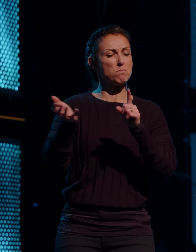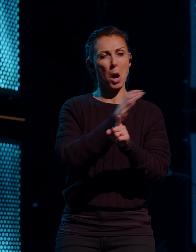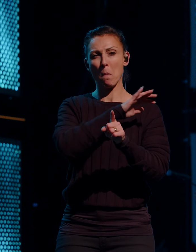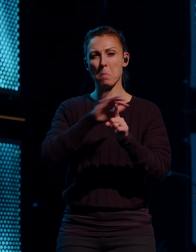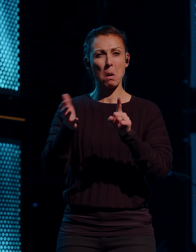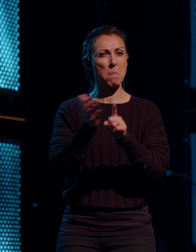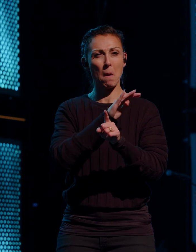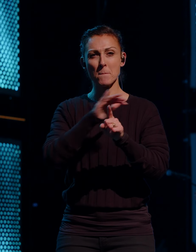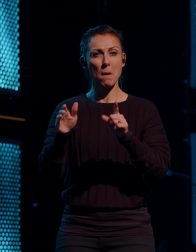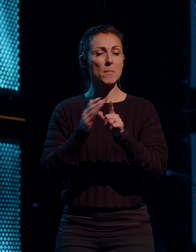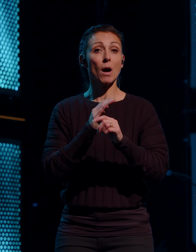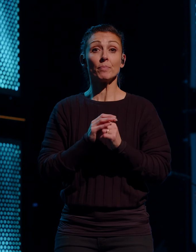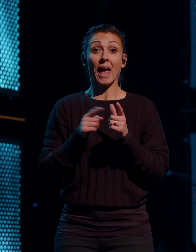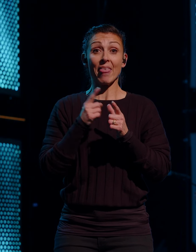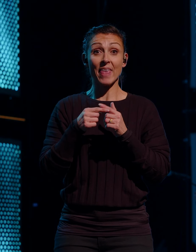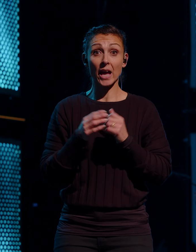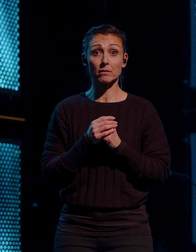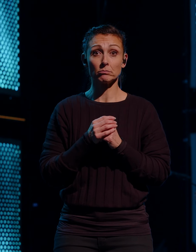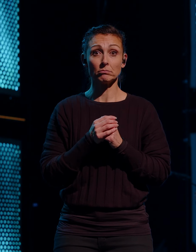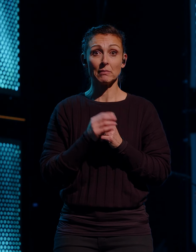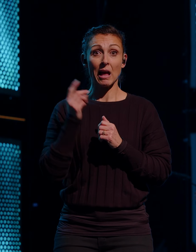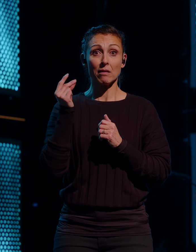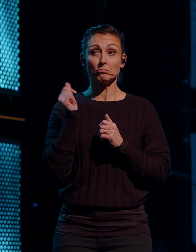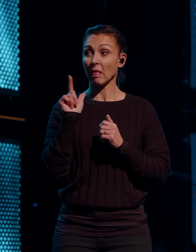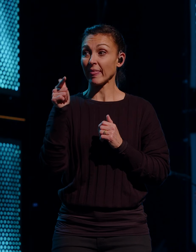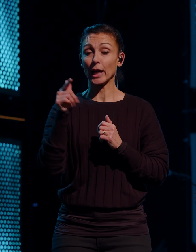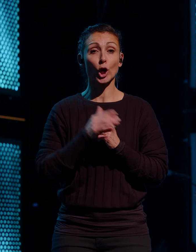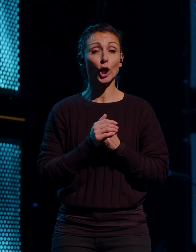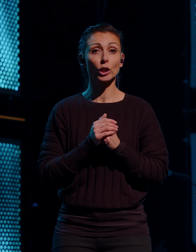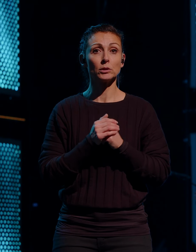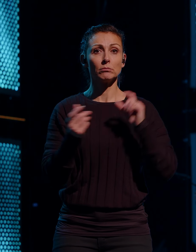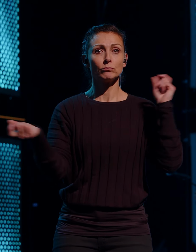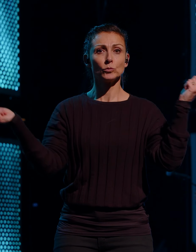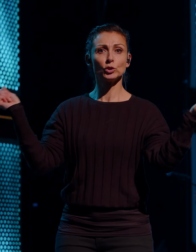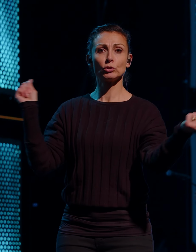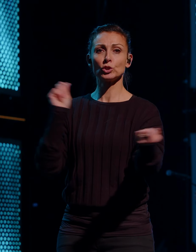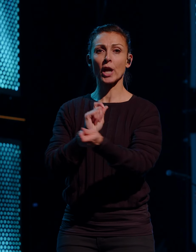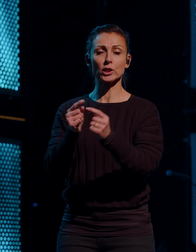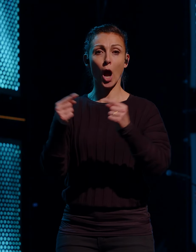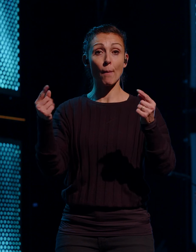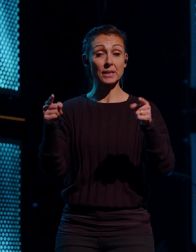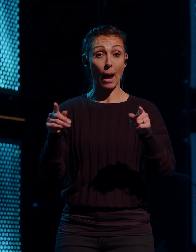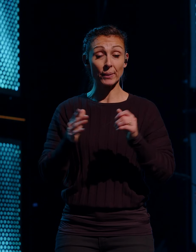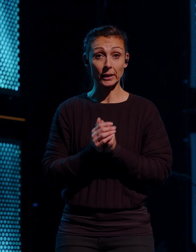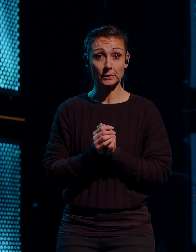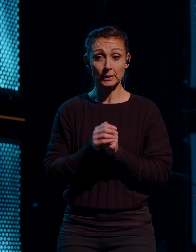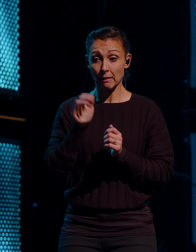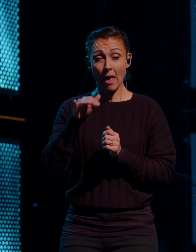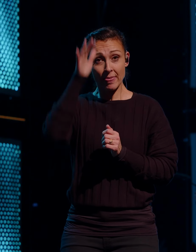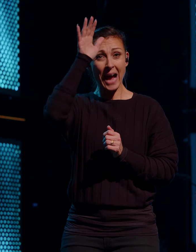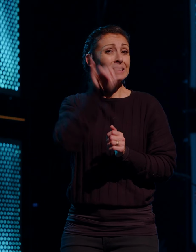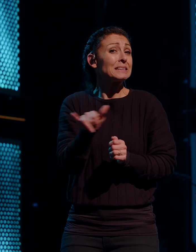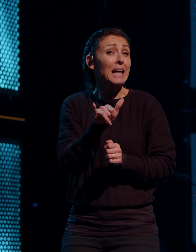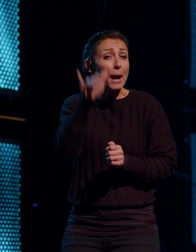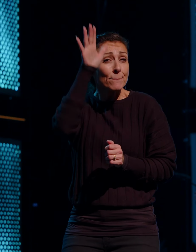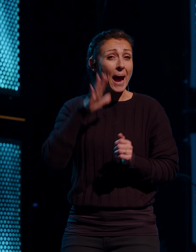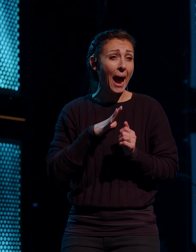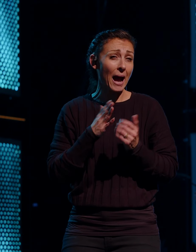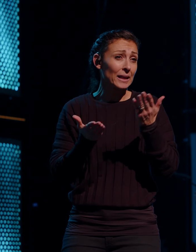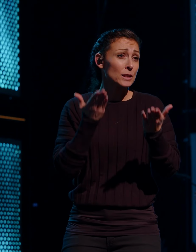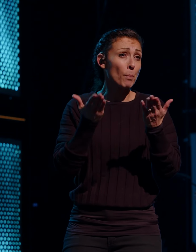I'm so sorry. What was I thinking? And then he's cooking a meal and they're eating together. There's probably just tons of questions,